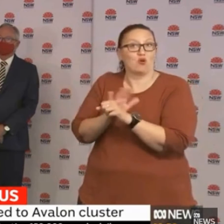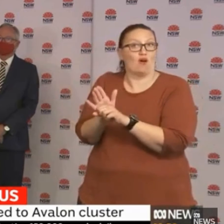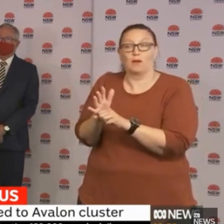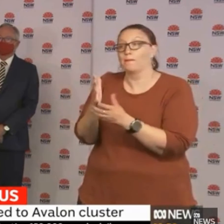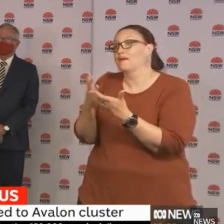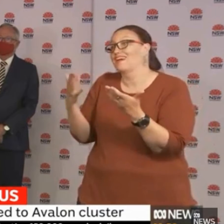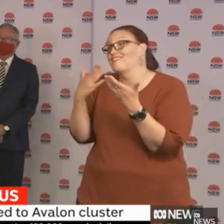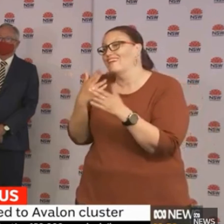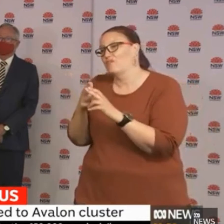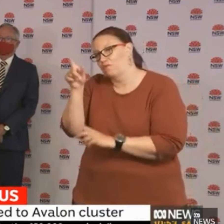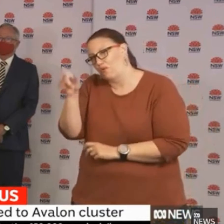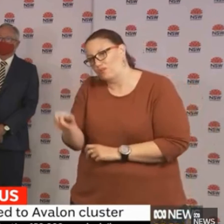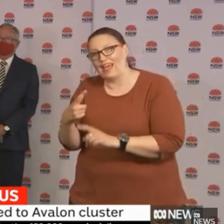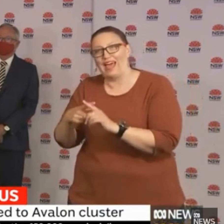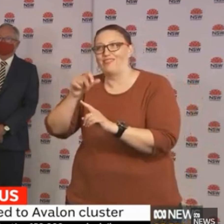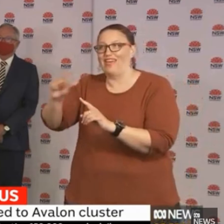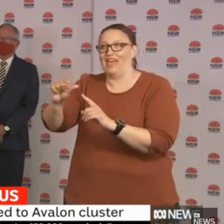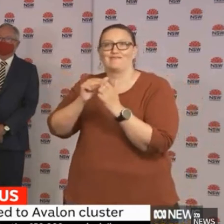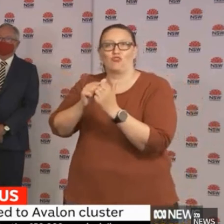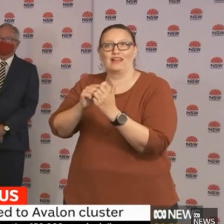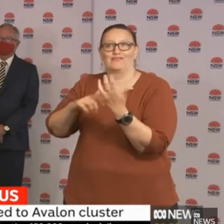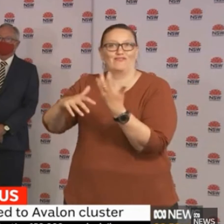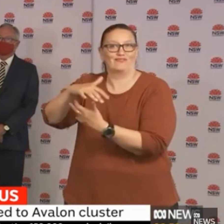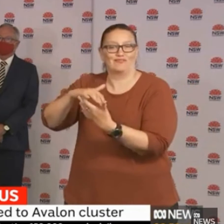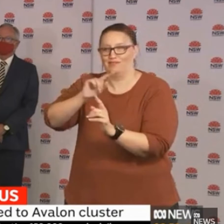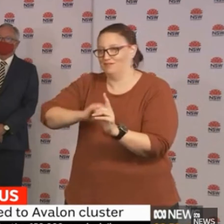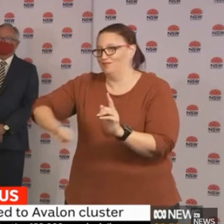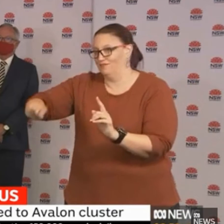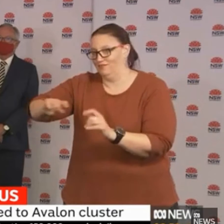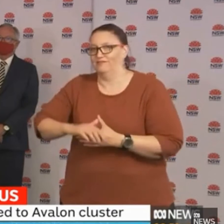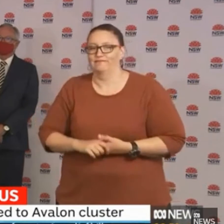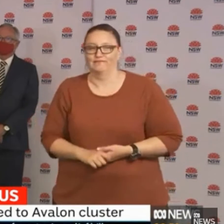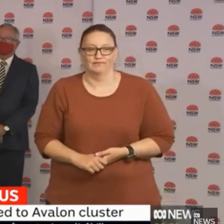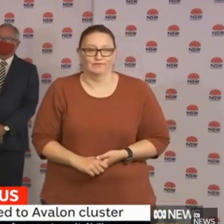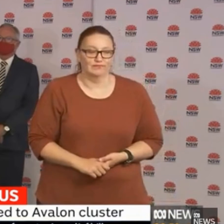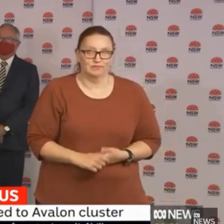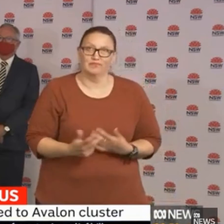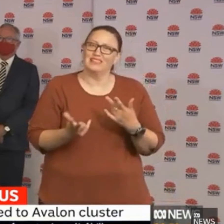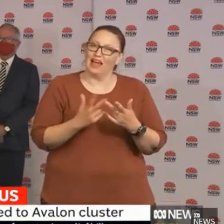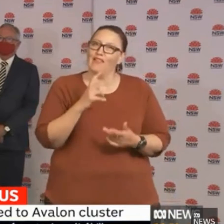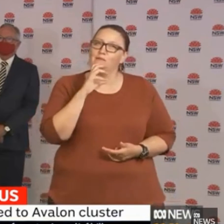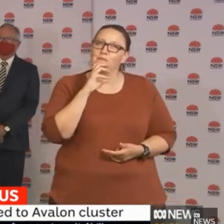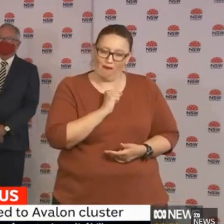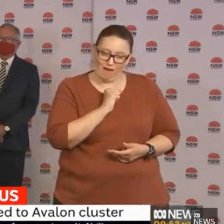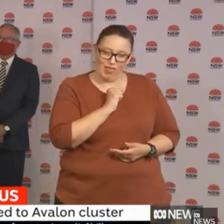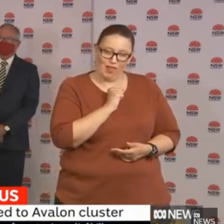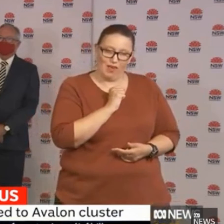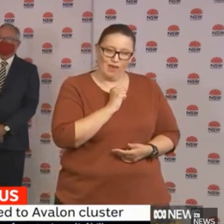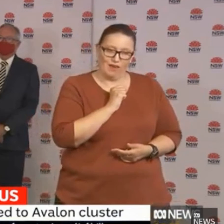my appreciation to that case and also the contacts? So there's that gentleman. There's also a gentleman that's gone